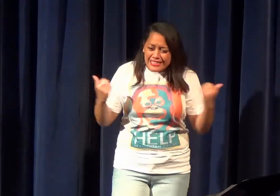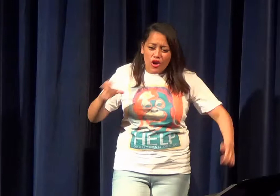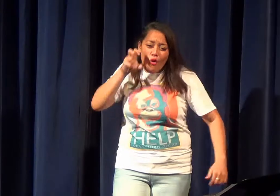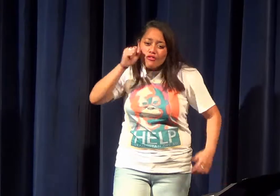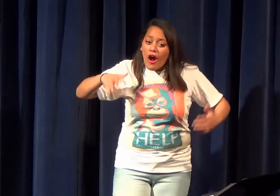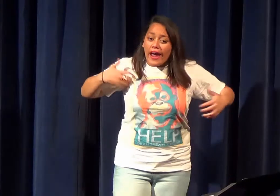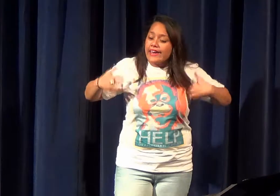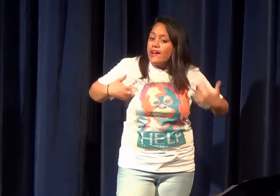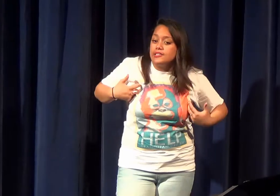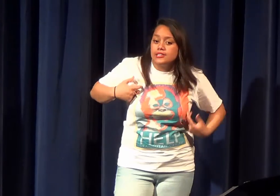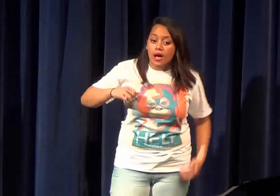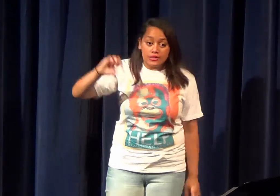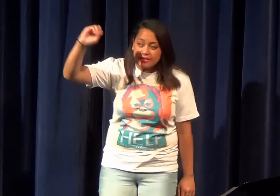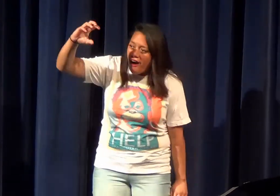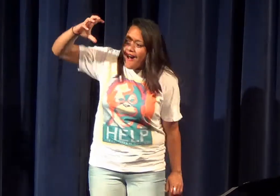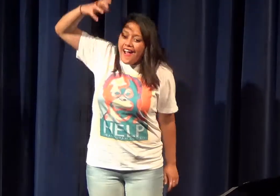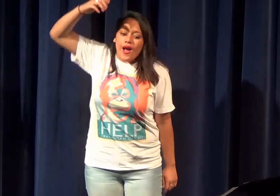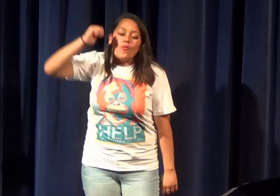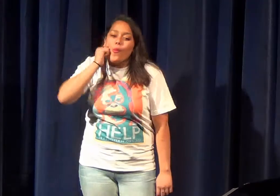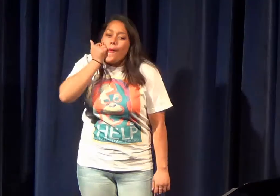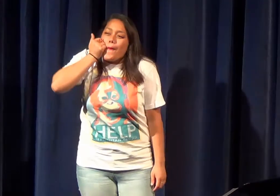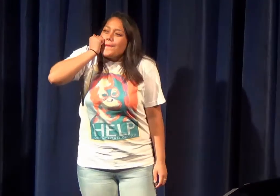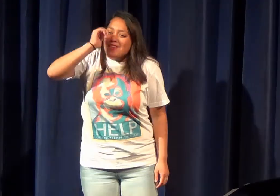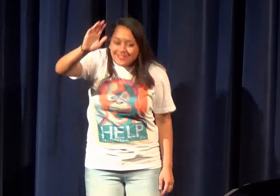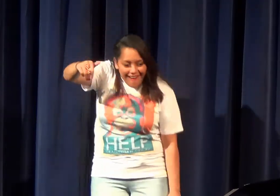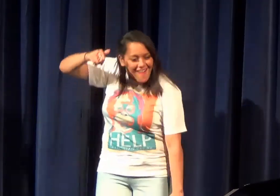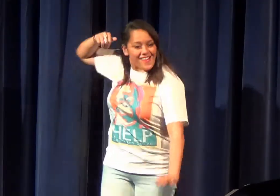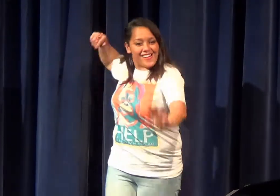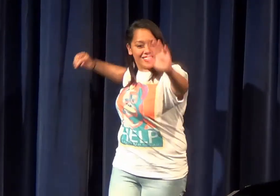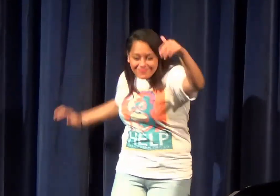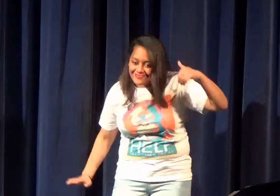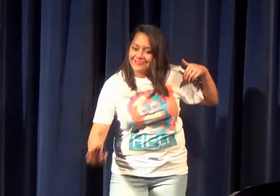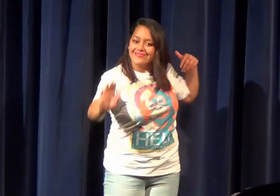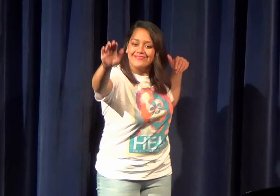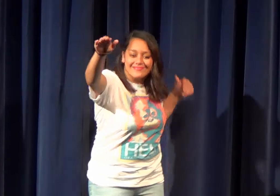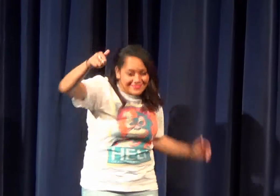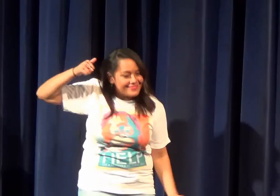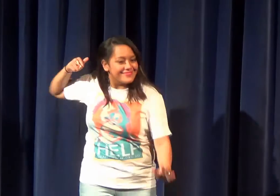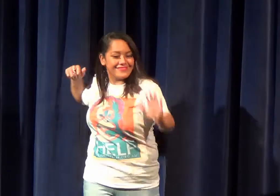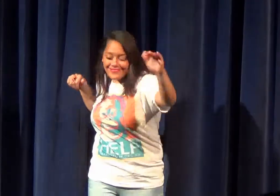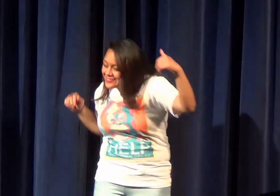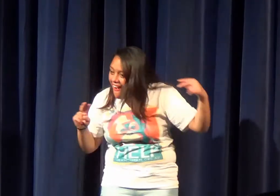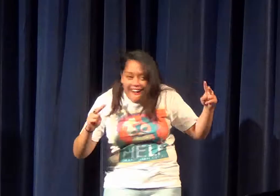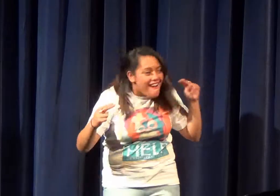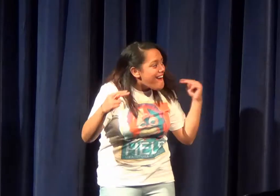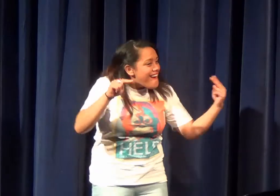filled with trees and orangutans, happily swinging away in the trees in the warm sunshine.